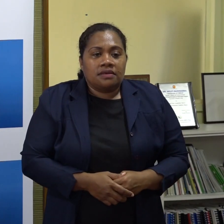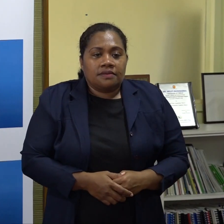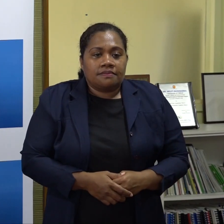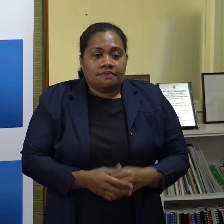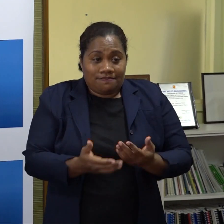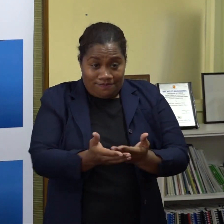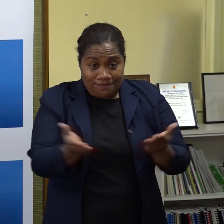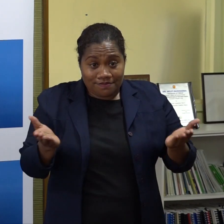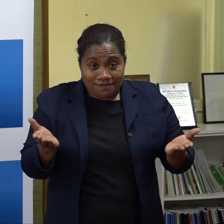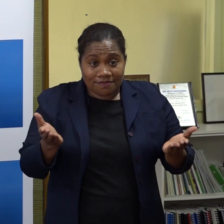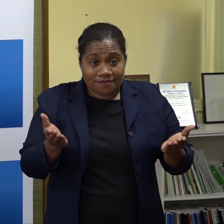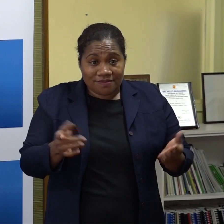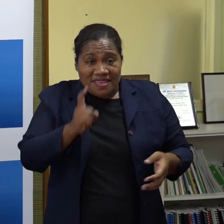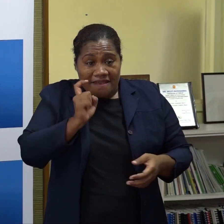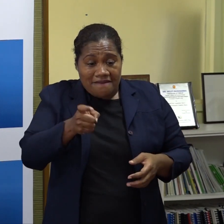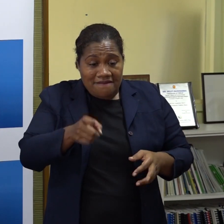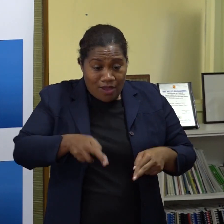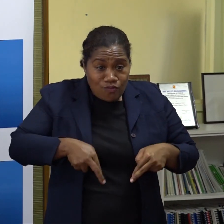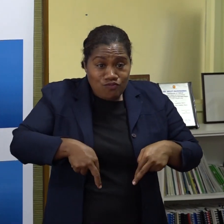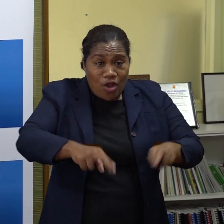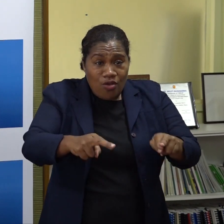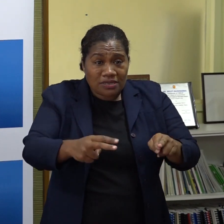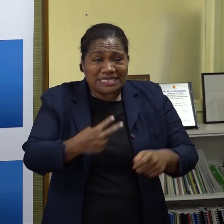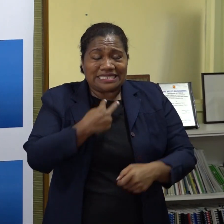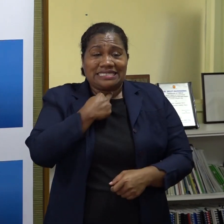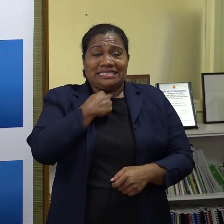if the roads do get blocked,